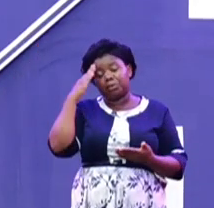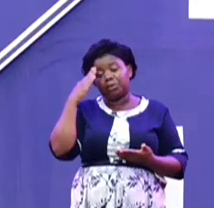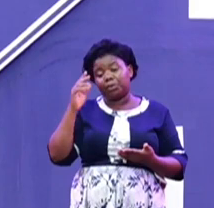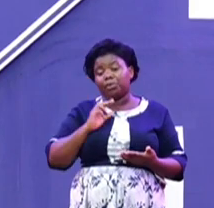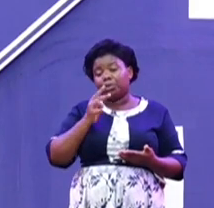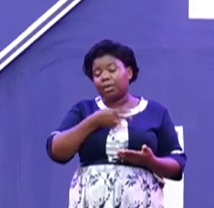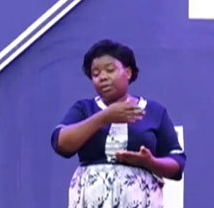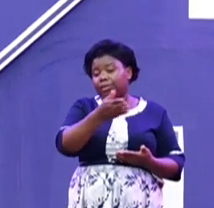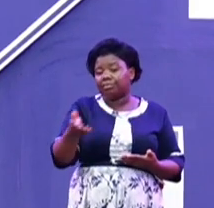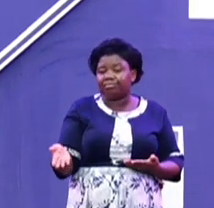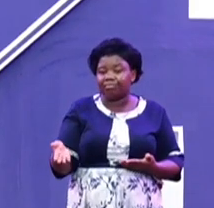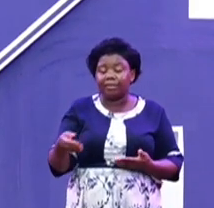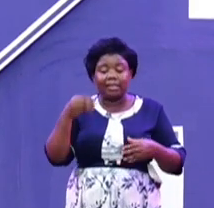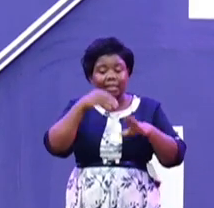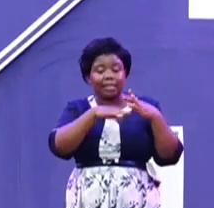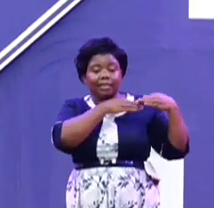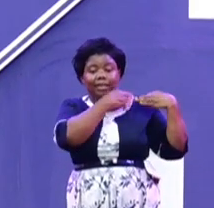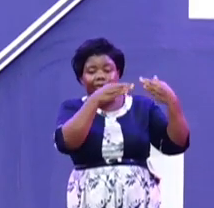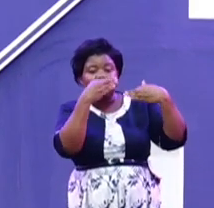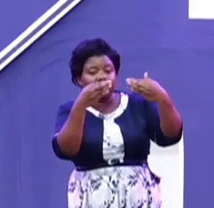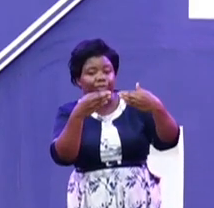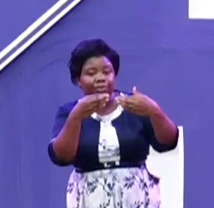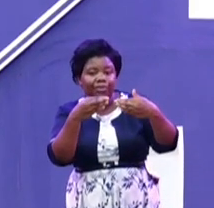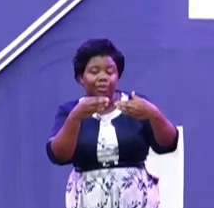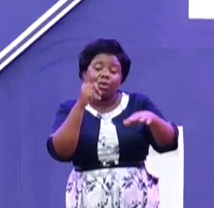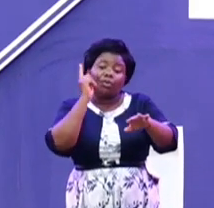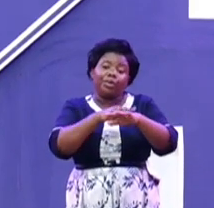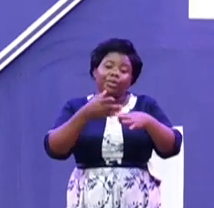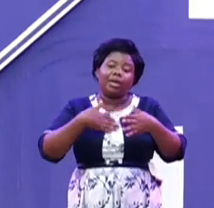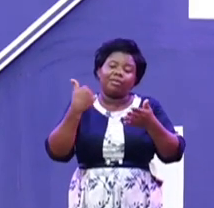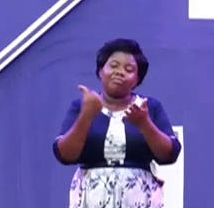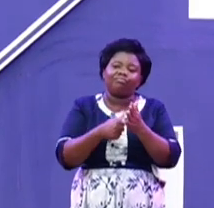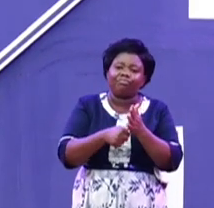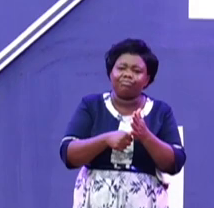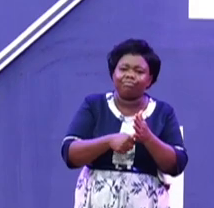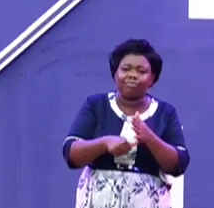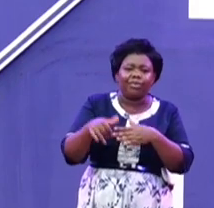Now for us, you know what we do? Guno? We of this generation. When,